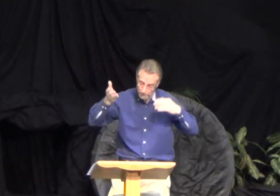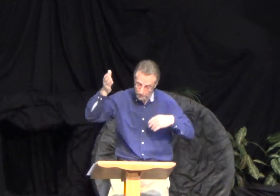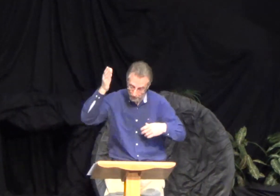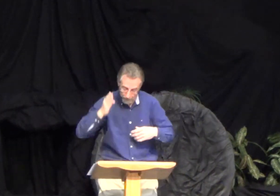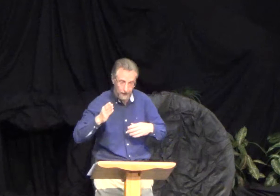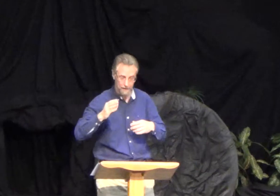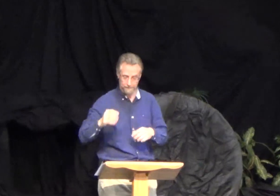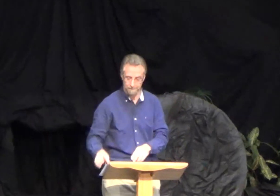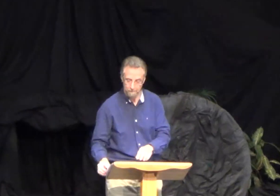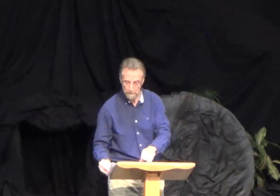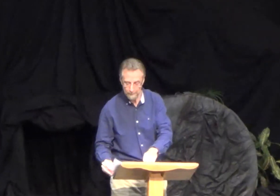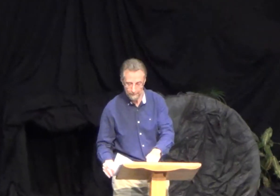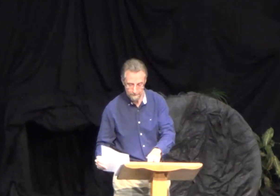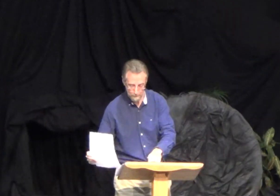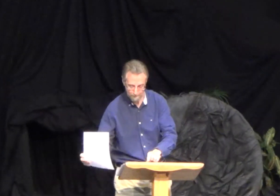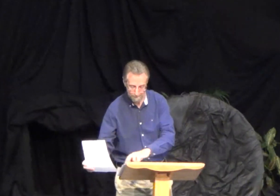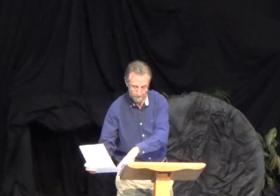inside as she was serving the Lord.